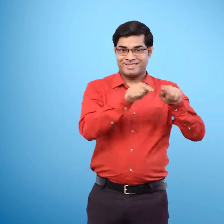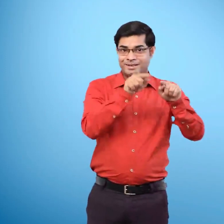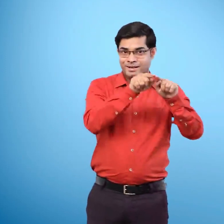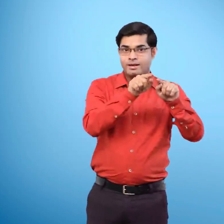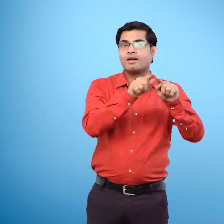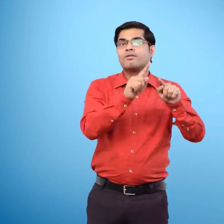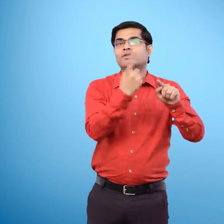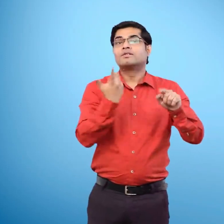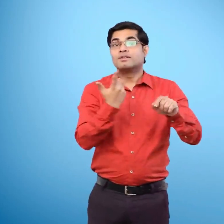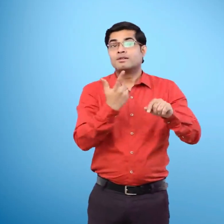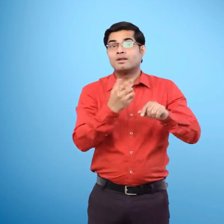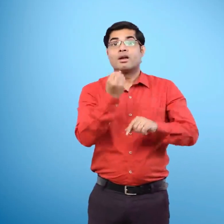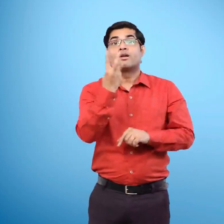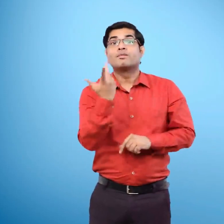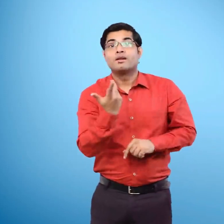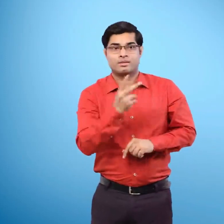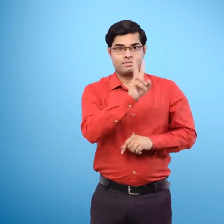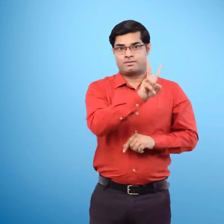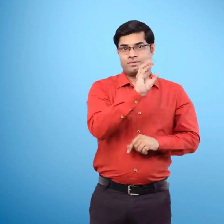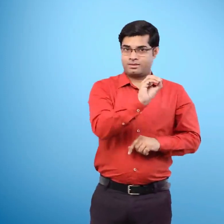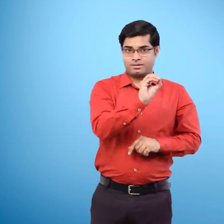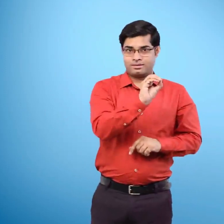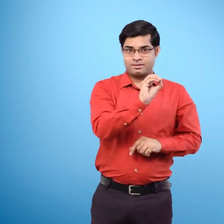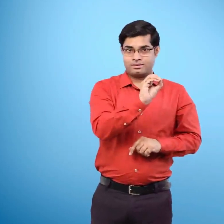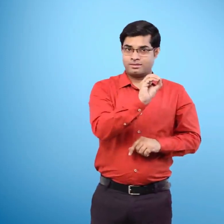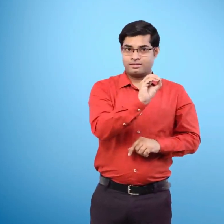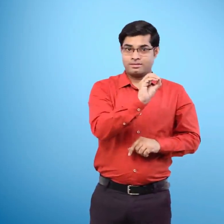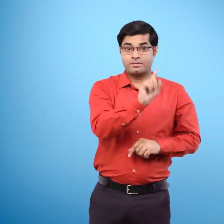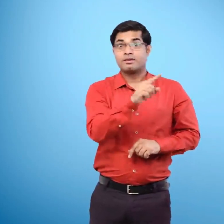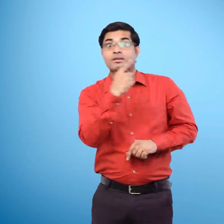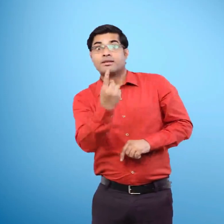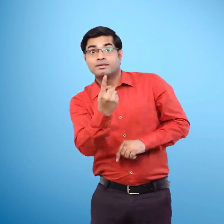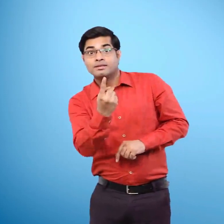Box 1. Number 20. Box 2.